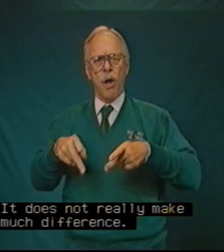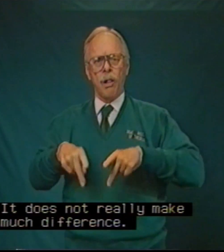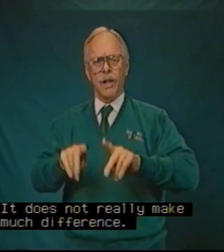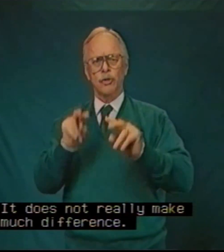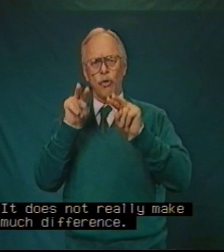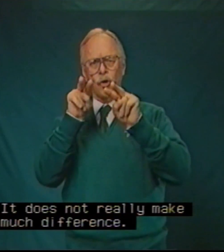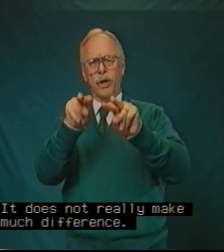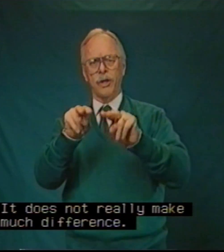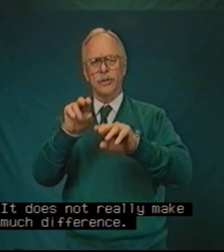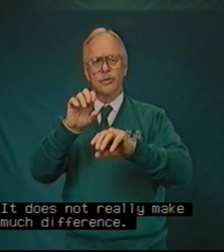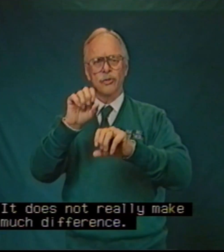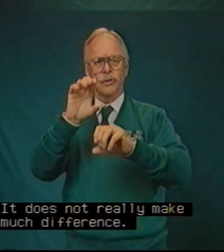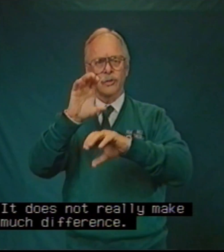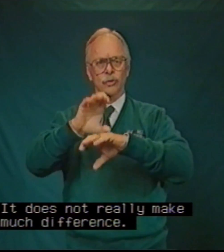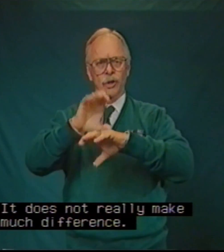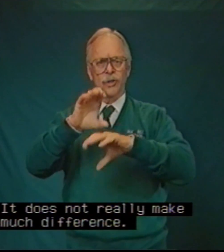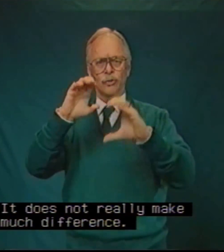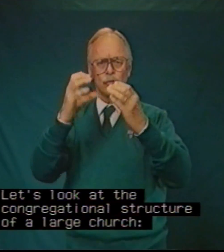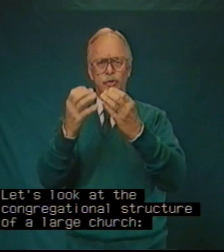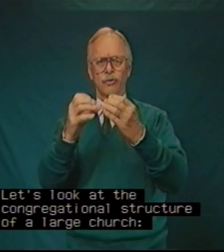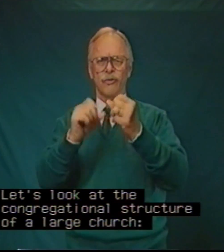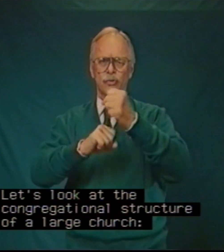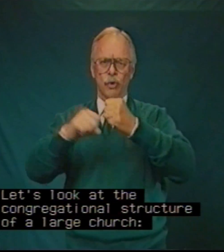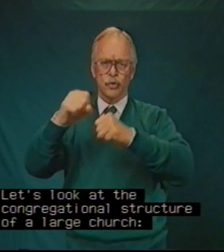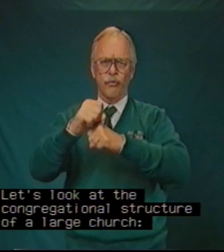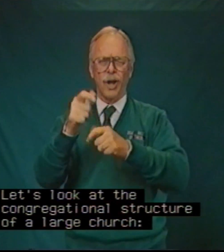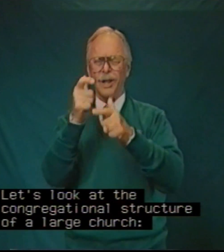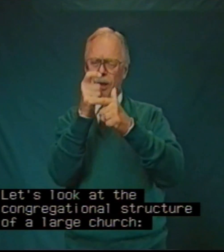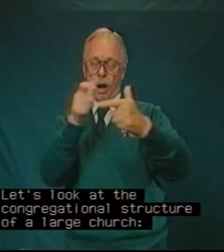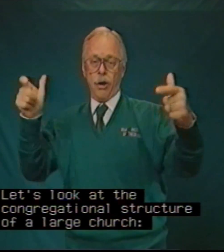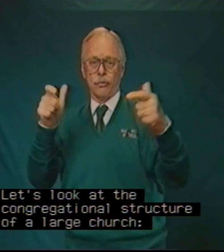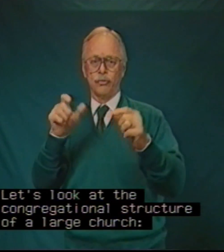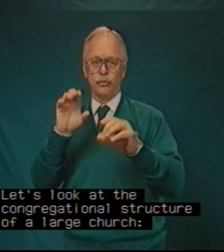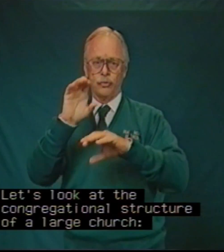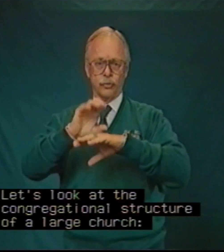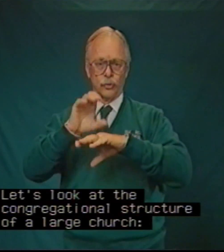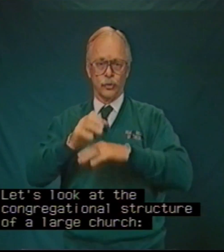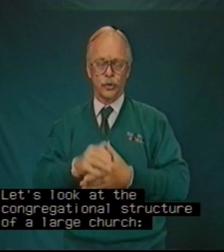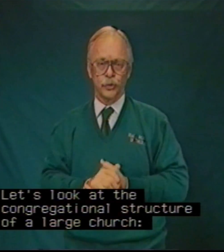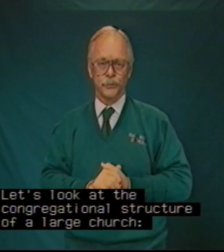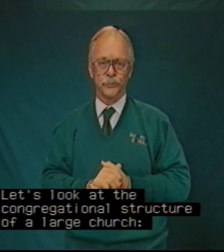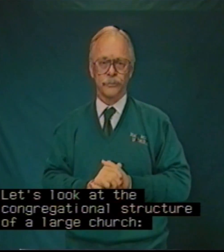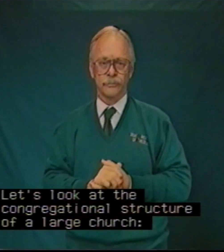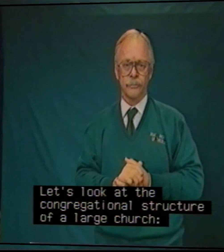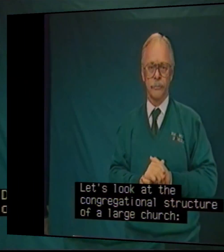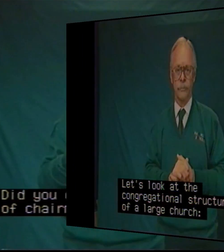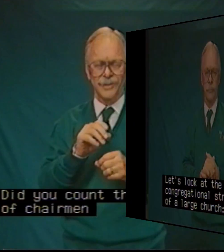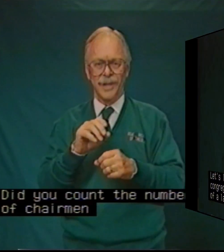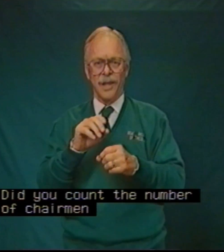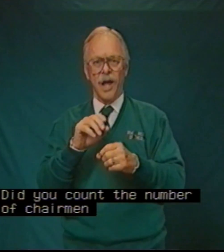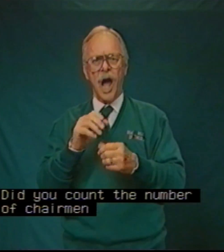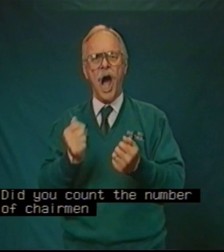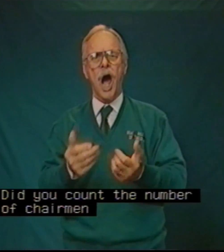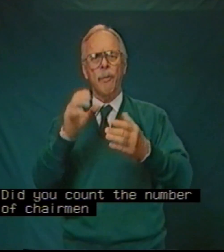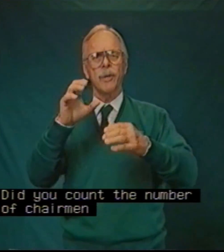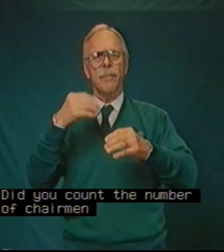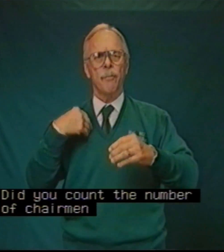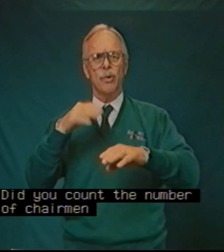not really make much difference. Let's look at the congregational structure of a large church. Did you count the number